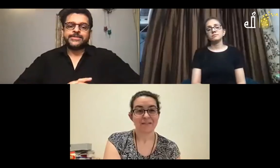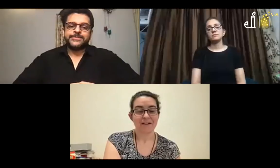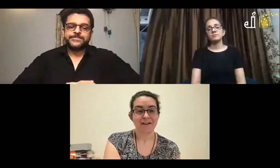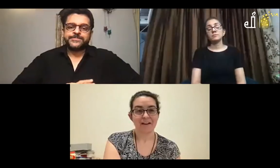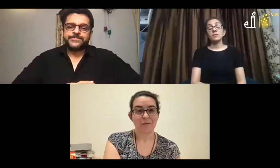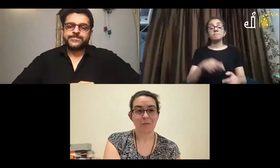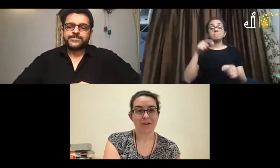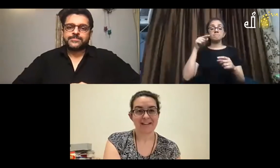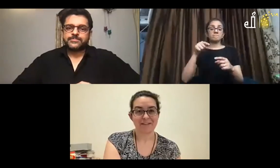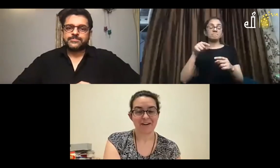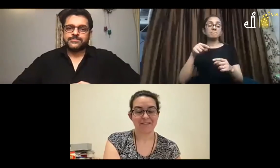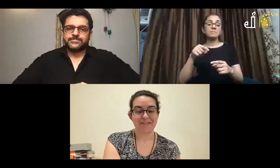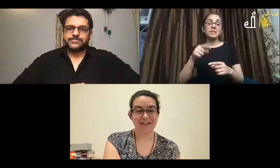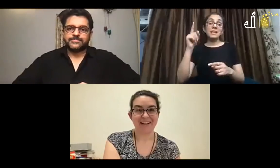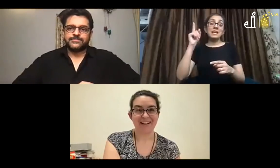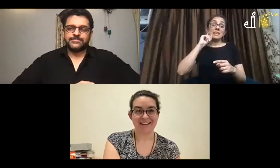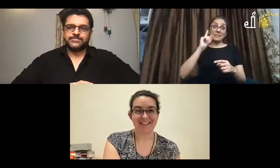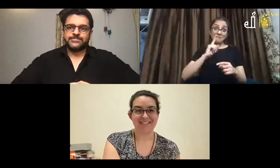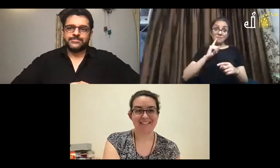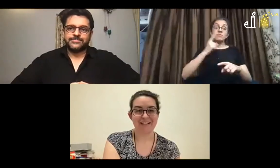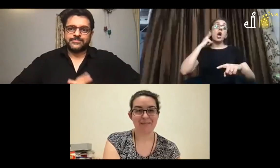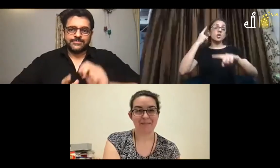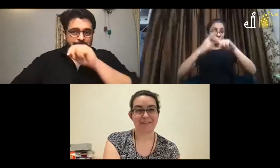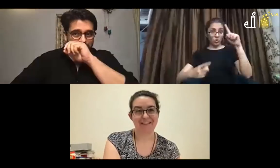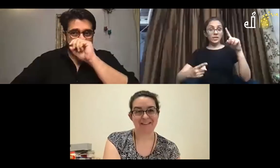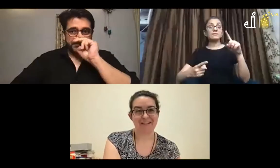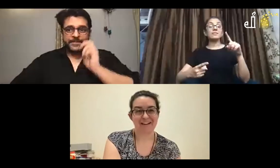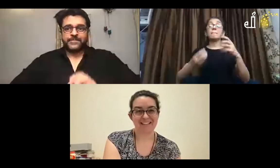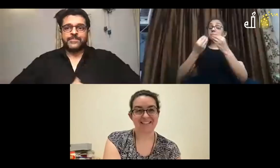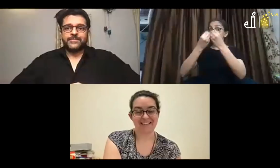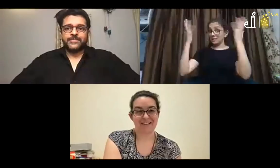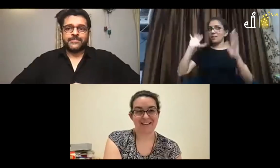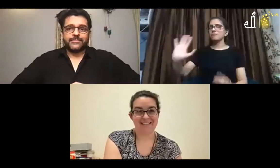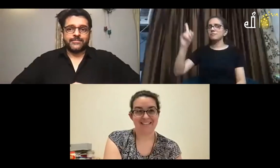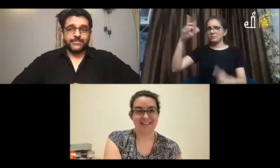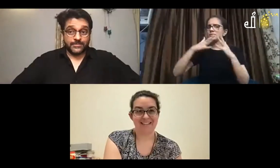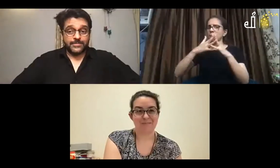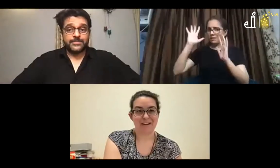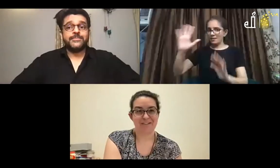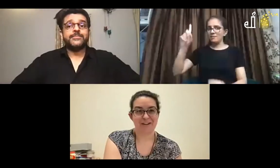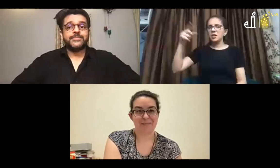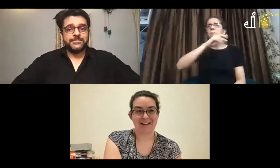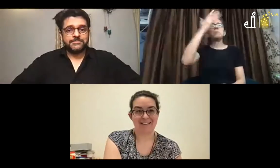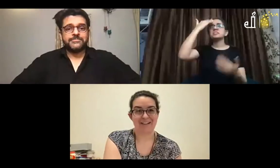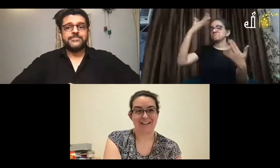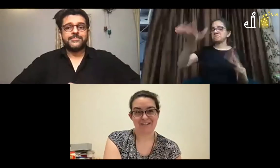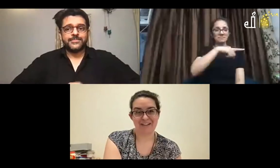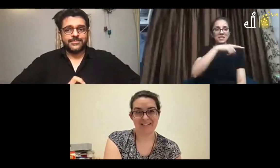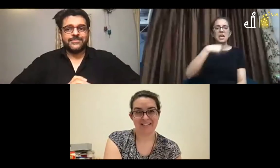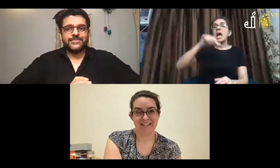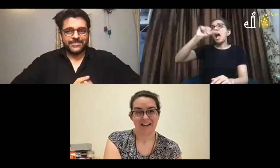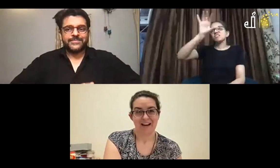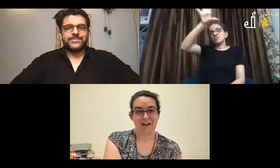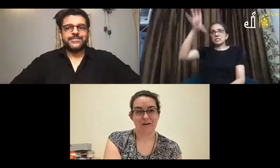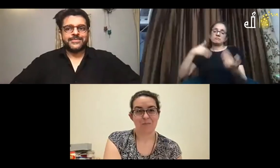Yeah, so there are more deaf and hard of hearing audiologists than people think there are, at least in the United States. I'm not sure about other